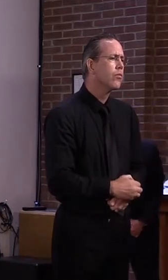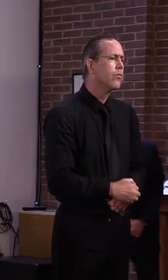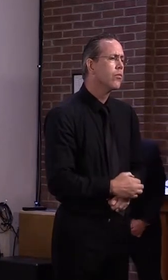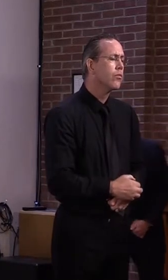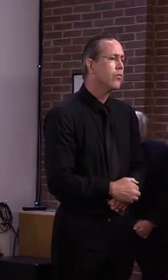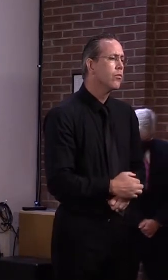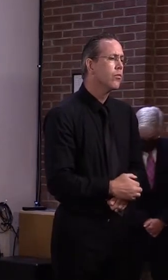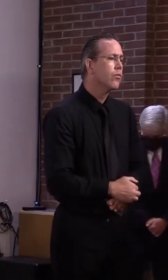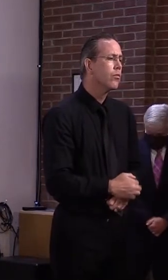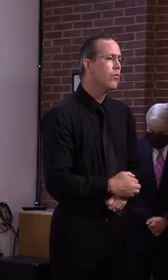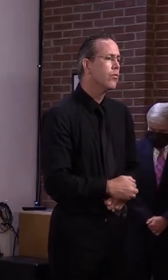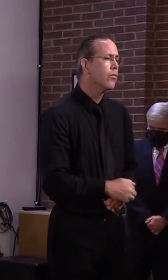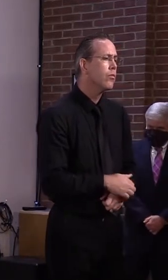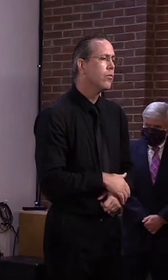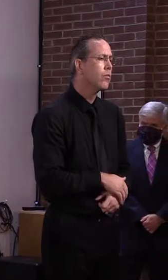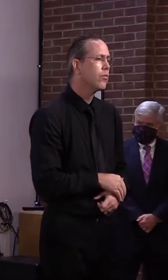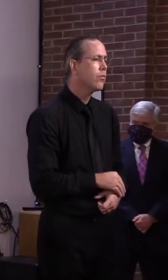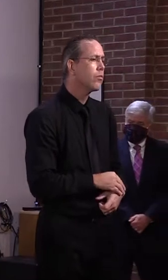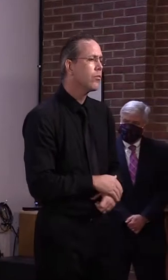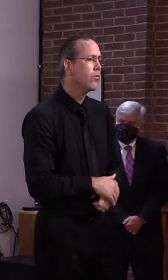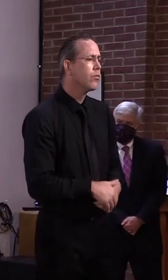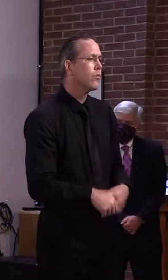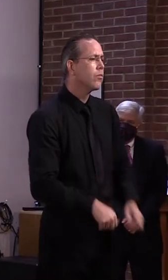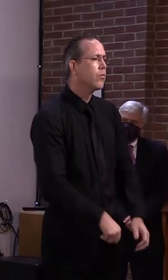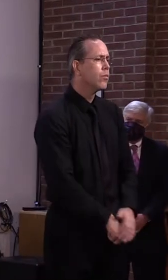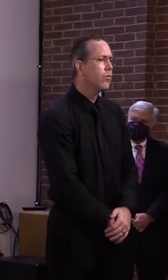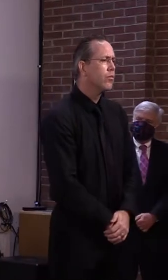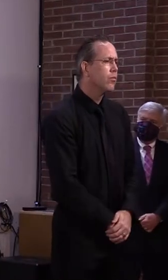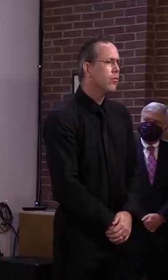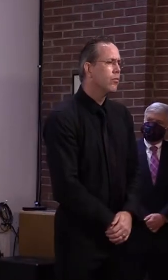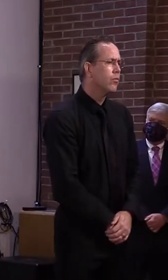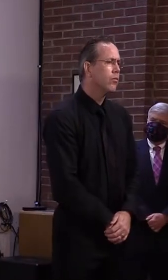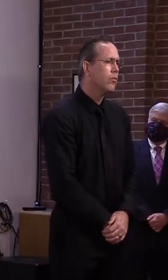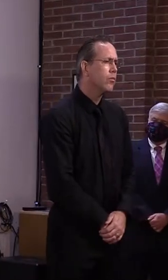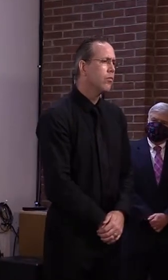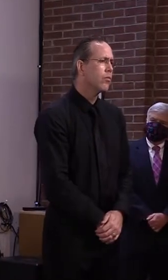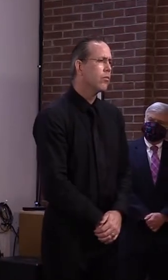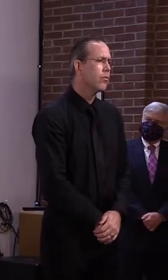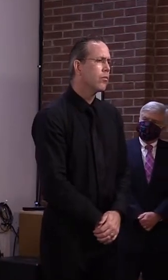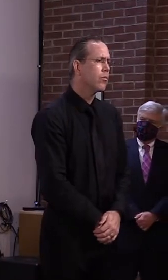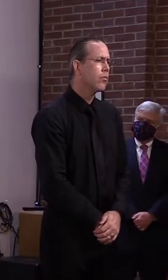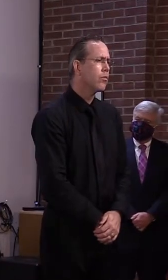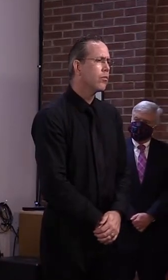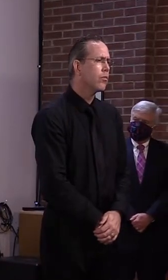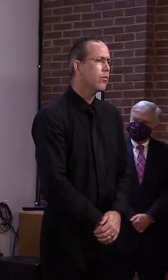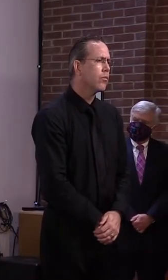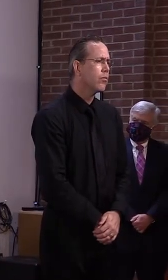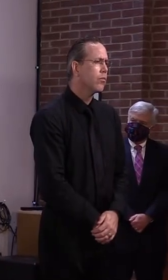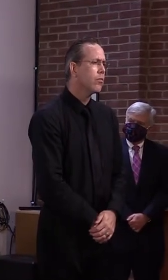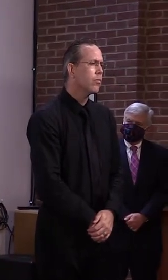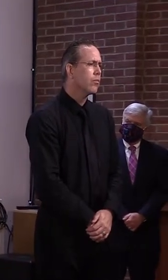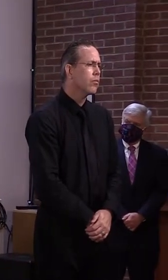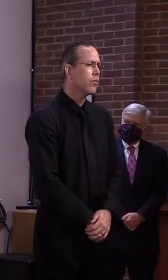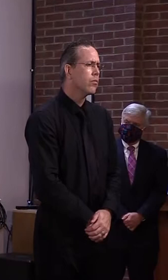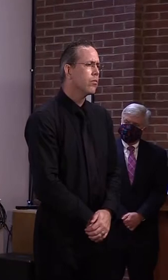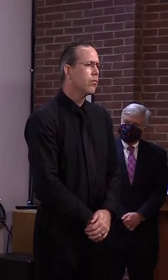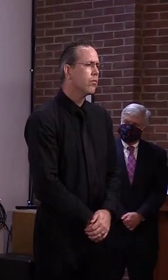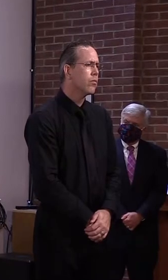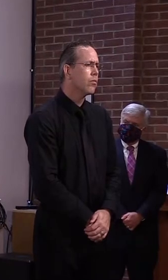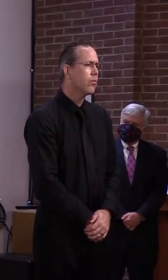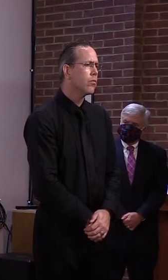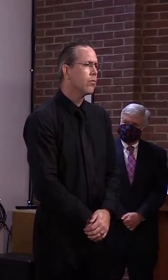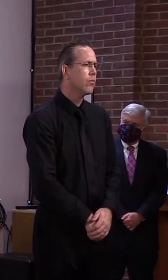the reopening plan. Will that information be housed on the Agency of Education website for all to see? That's a great question. I